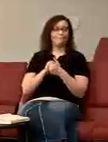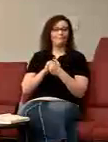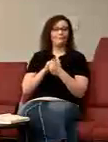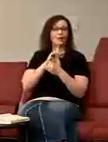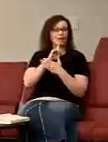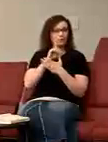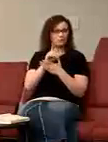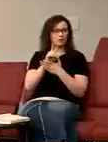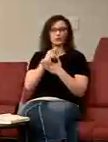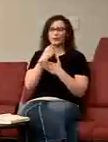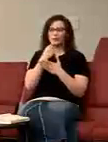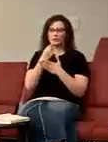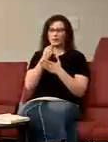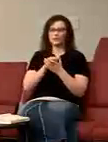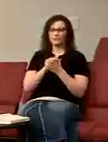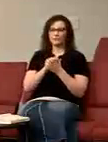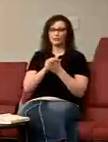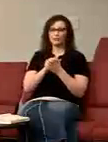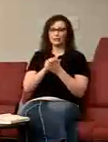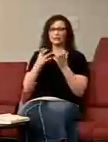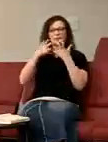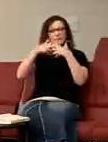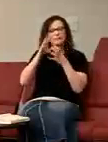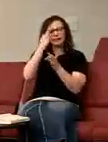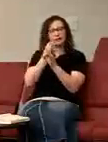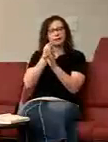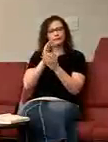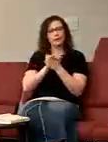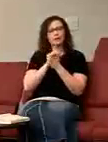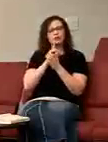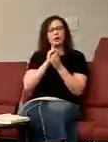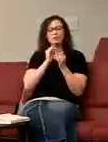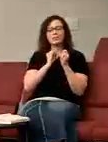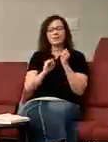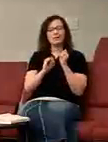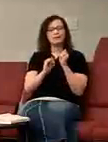and so that's what I was saying about the mixed in faith. So I want to end this.